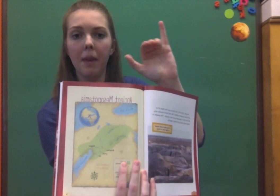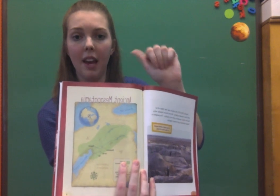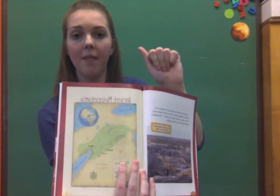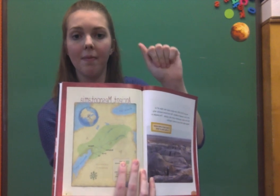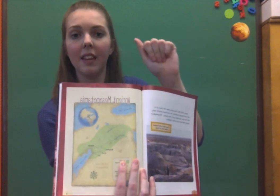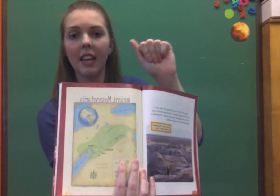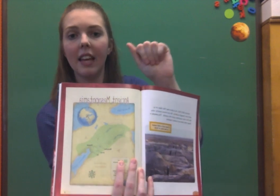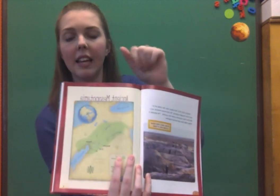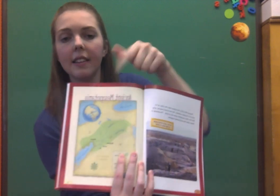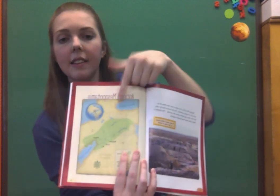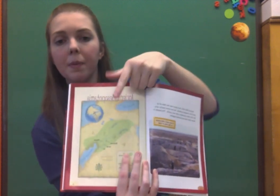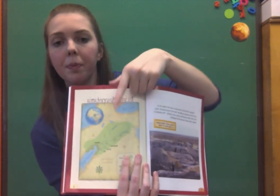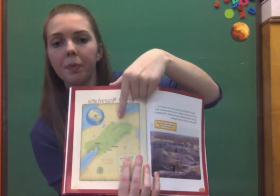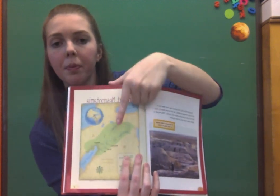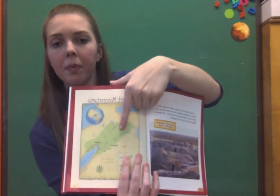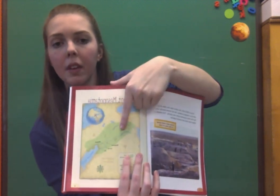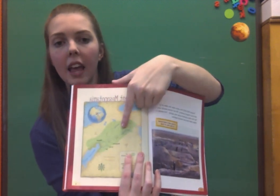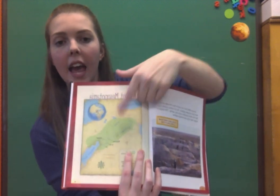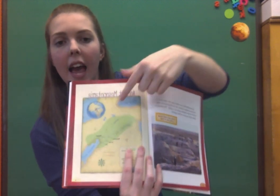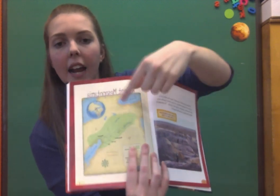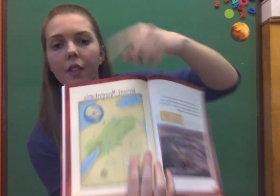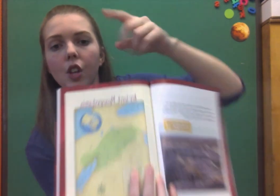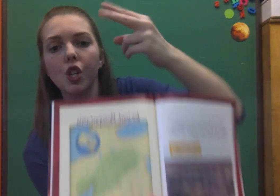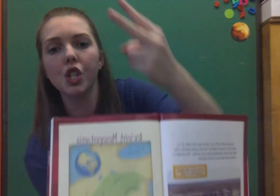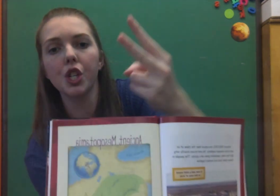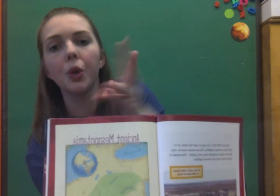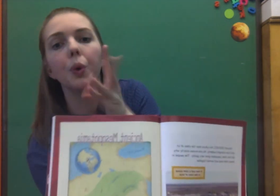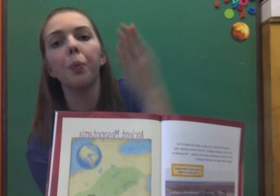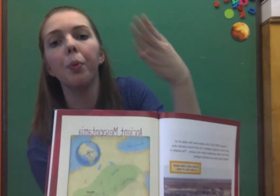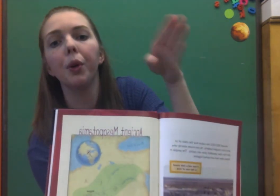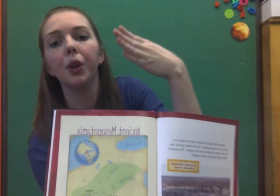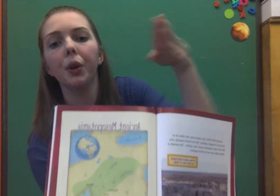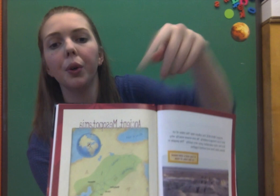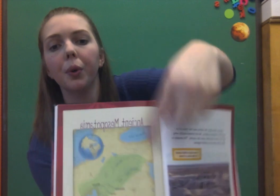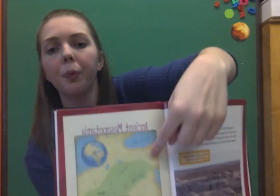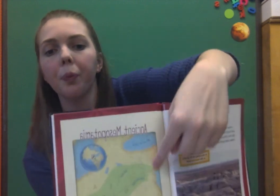Mesopotamia is. And the 2 blue